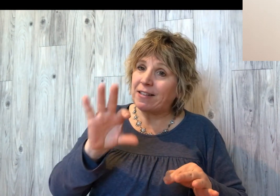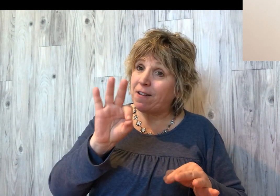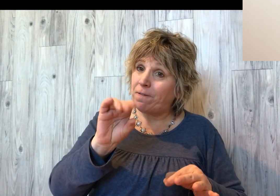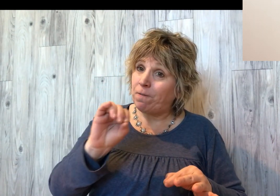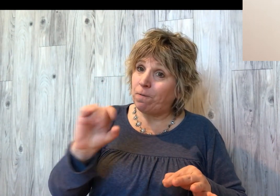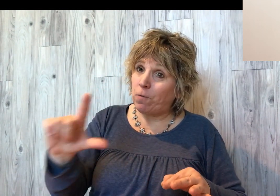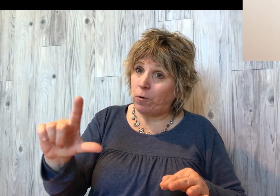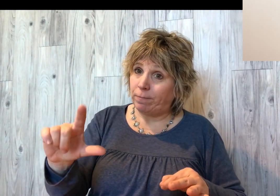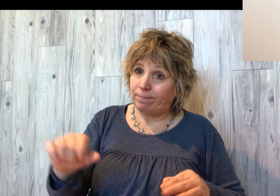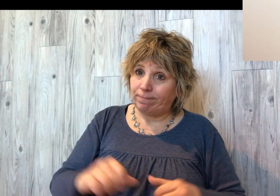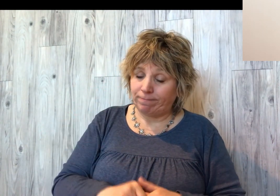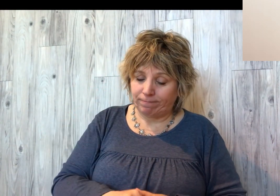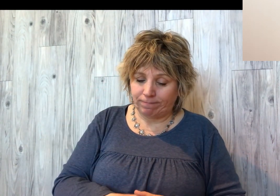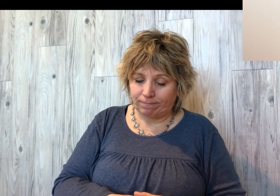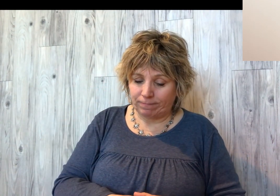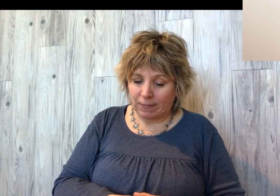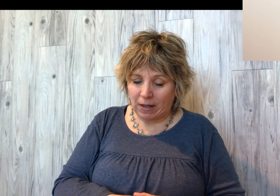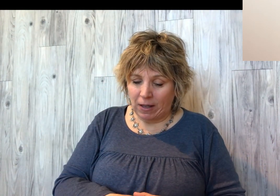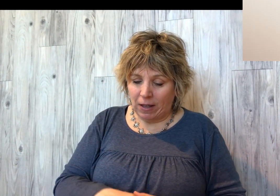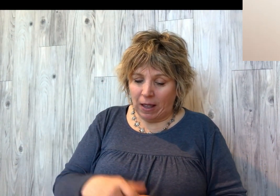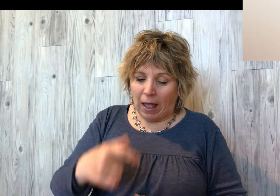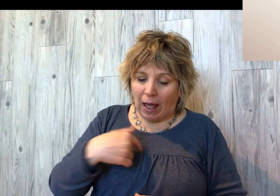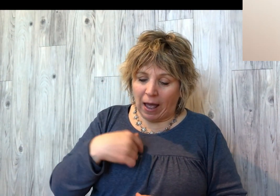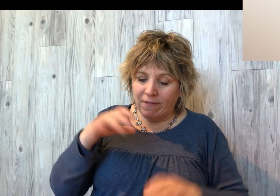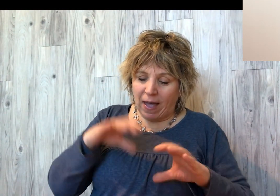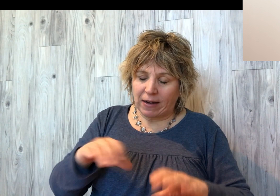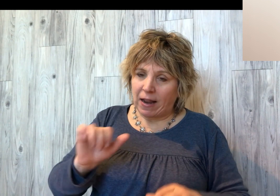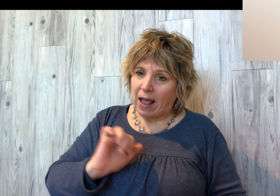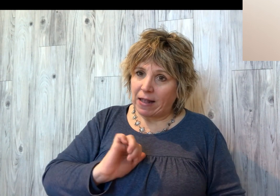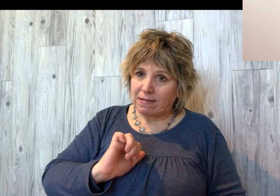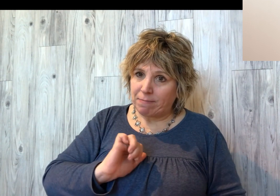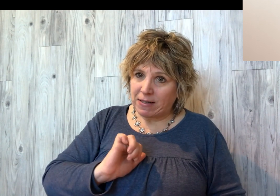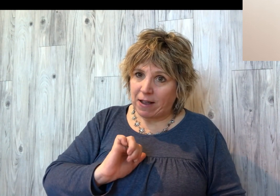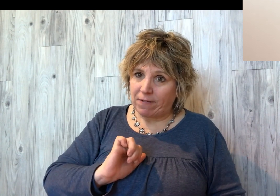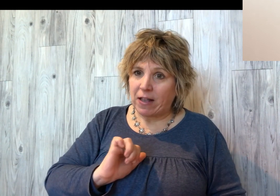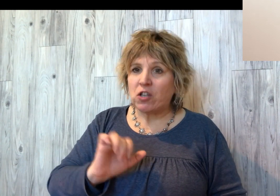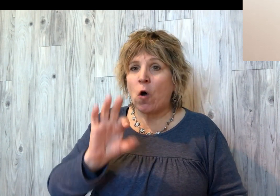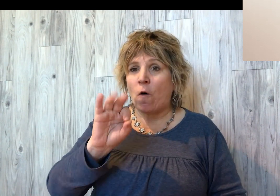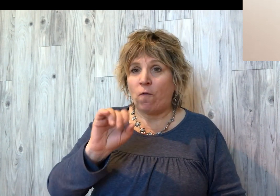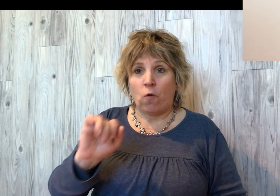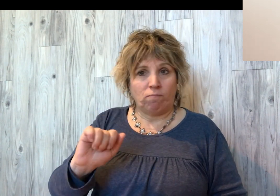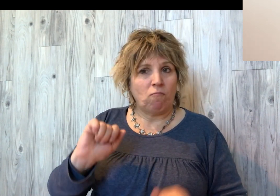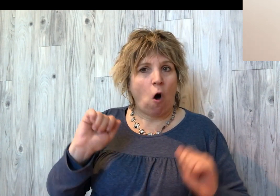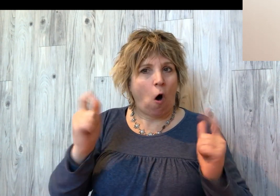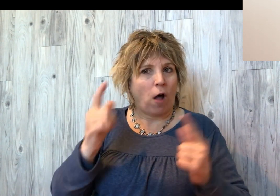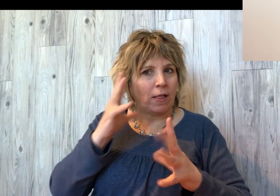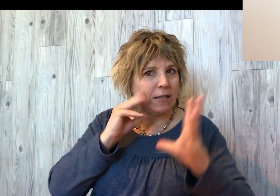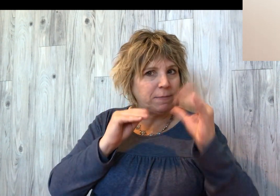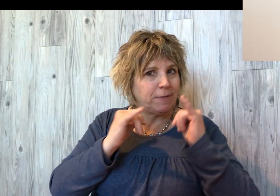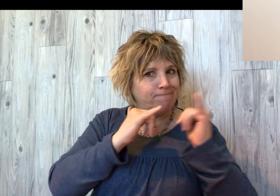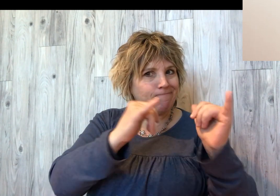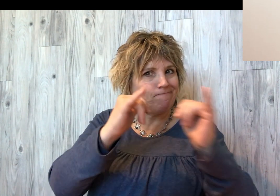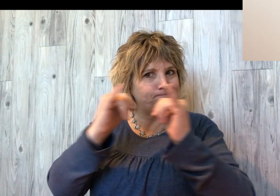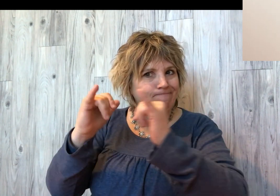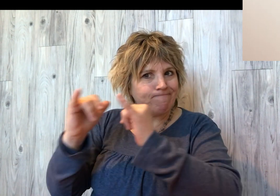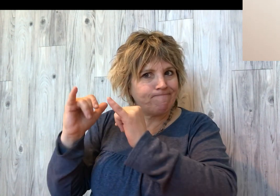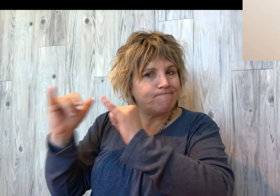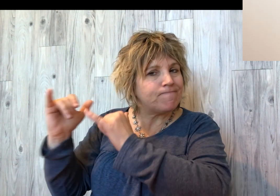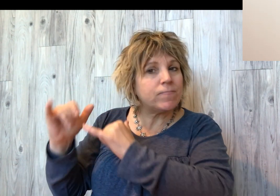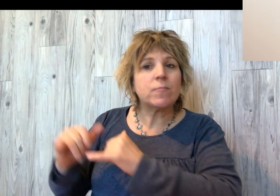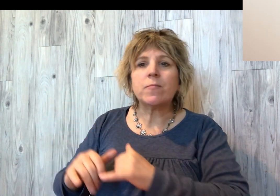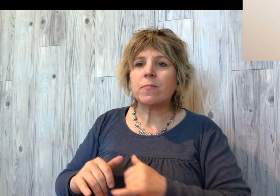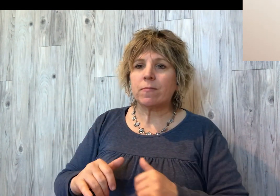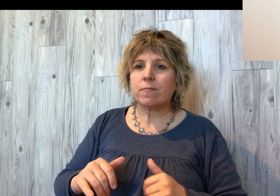fool. I've acted the fool. I've lived in foolishness. We all have. Some of you say right now,